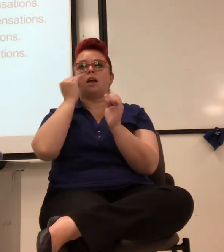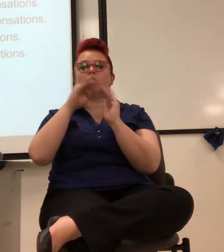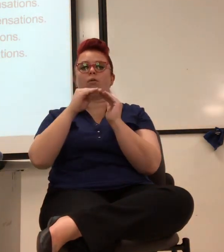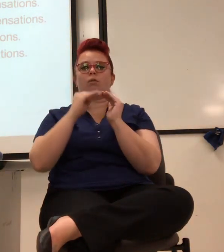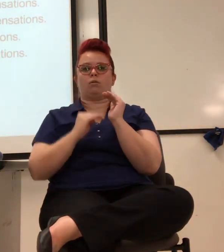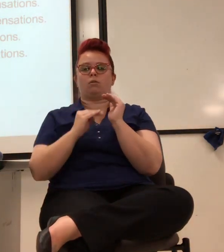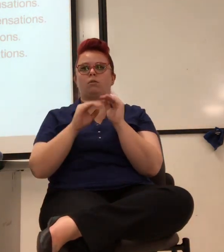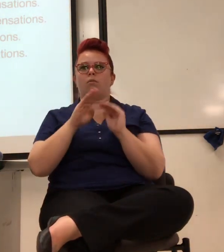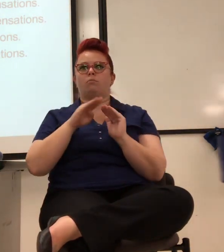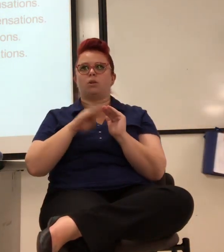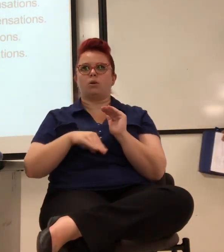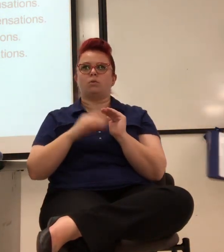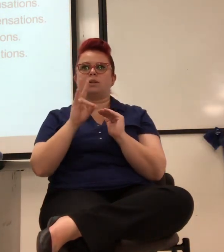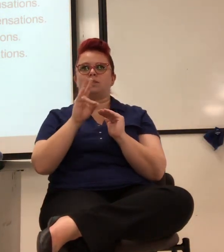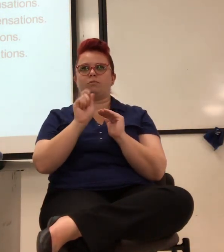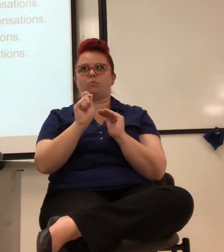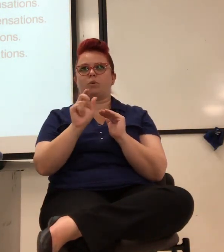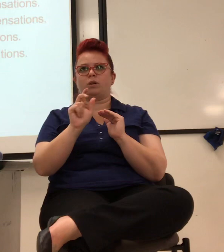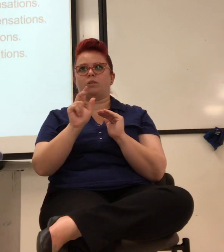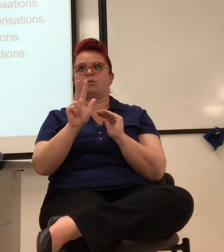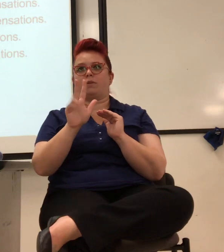few.